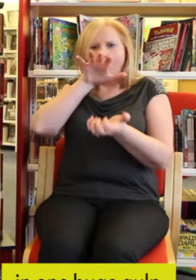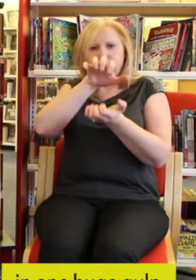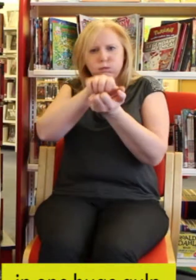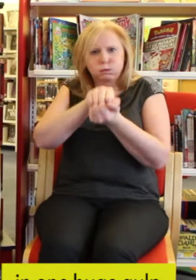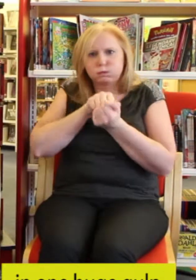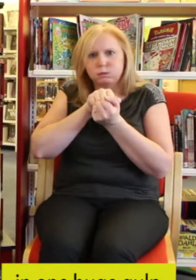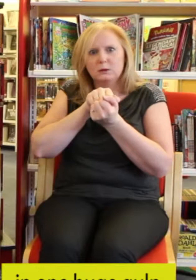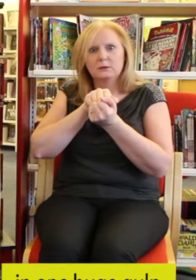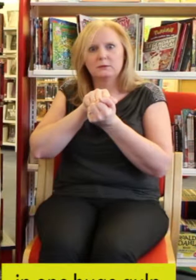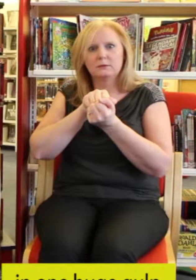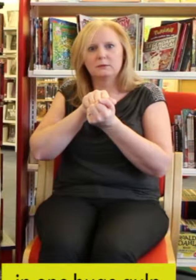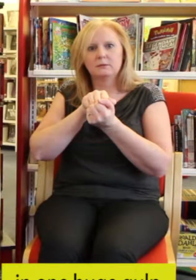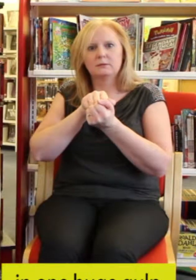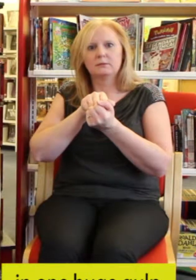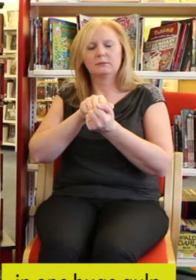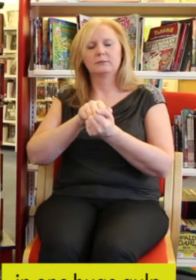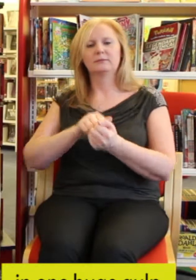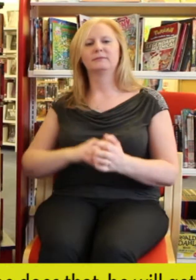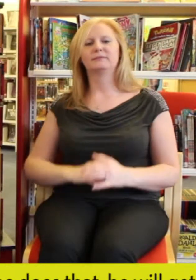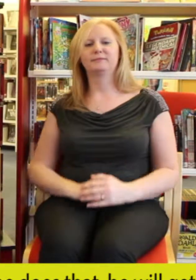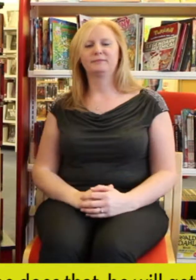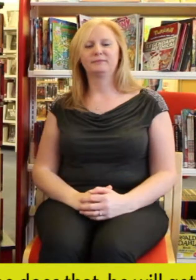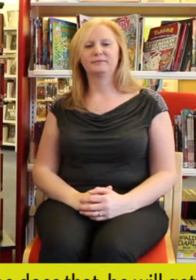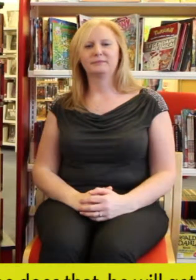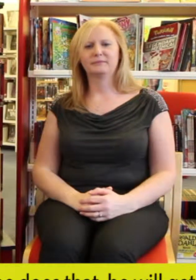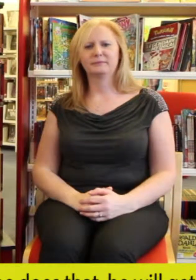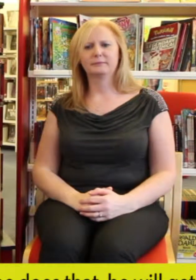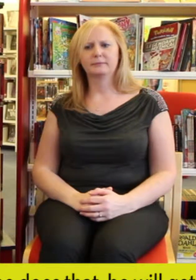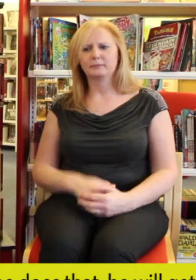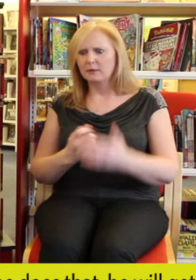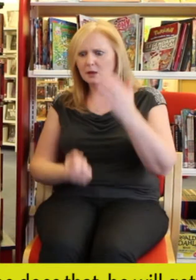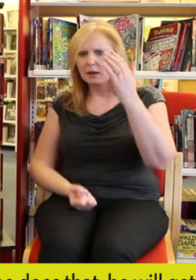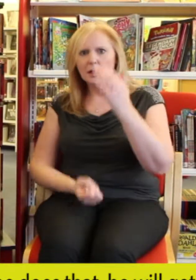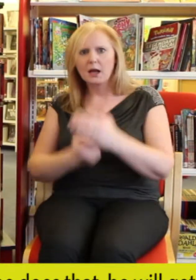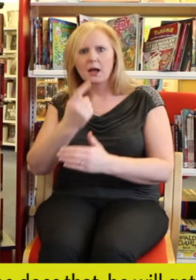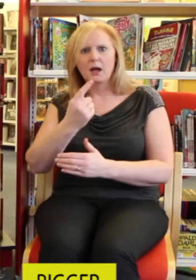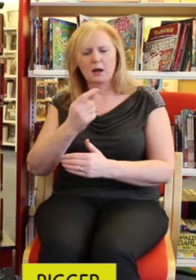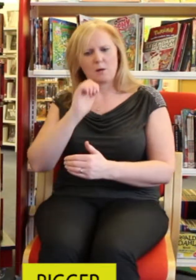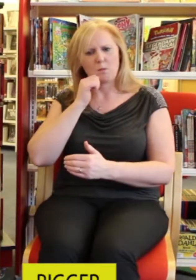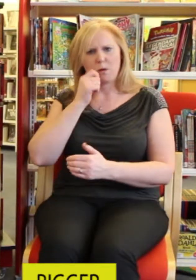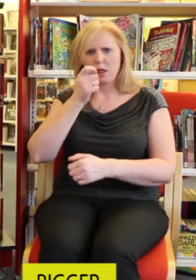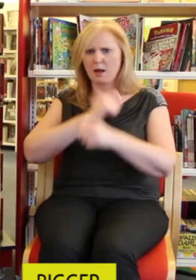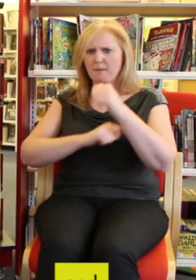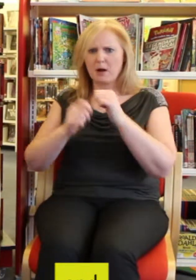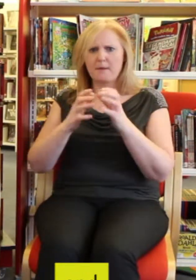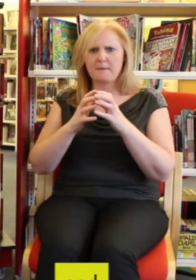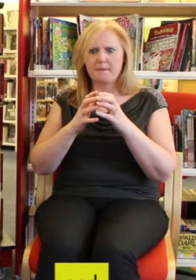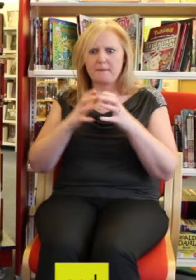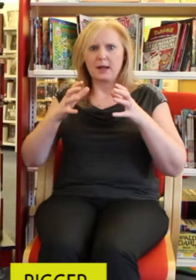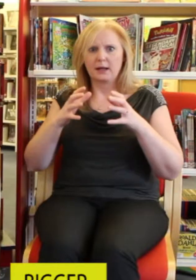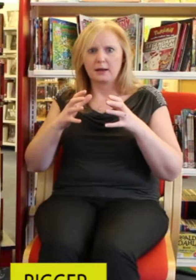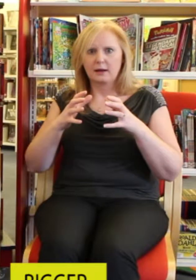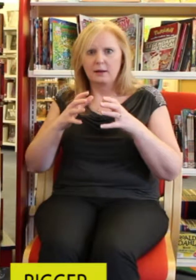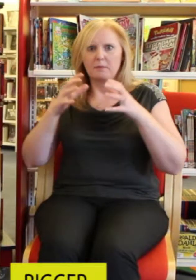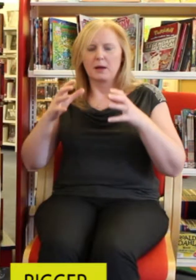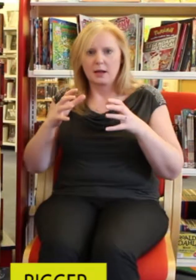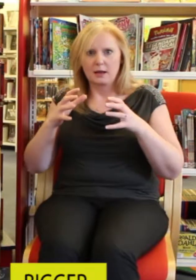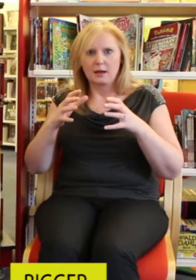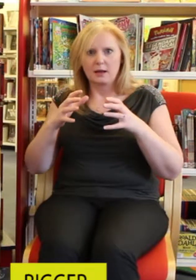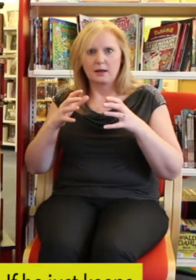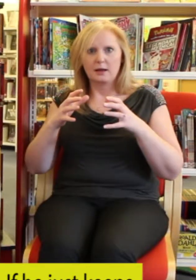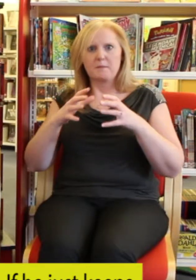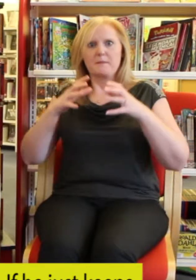in one huge gulp. If he does that he will get bigger and bigger.